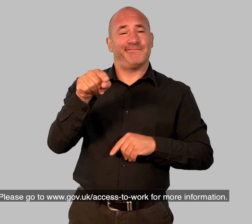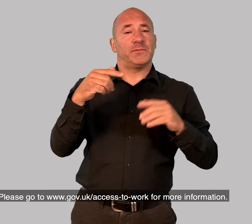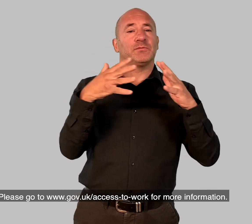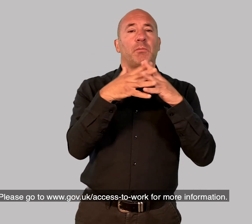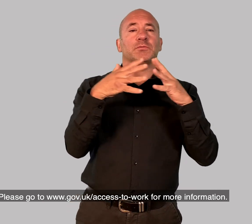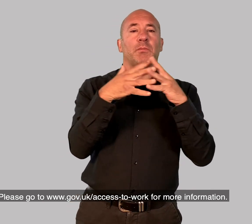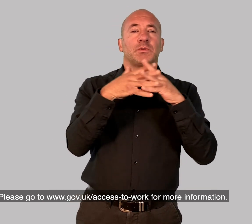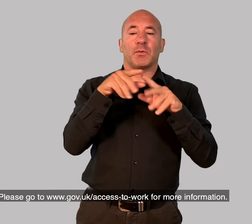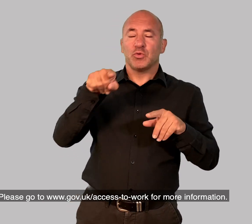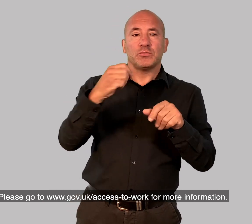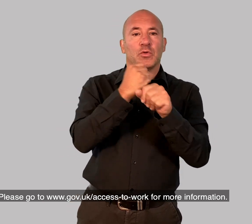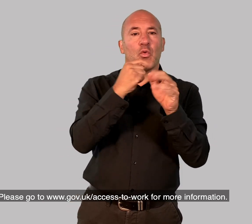to